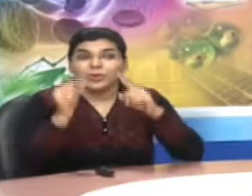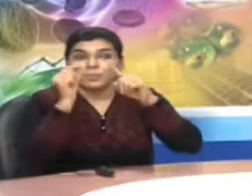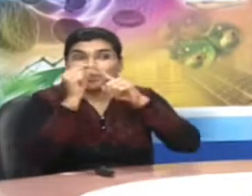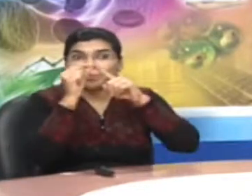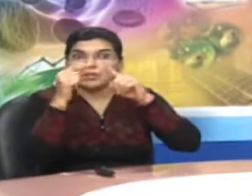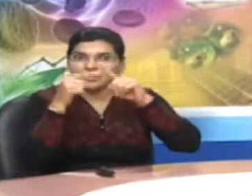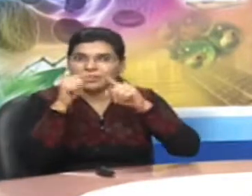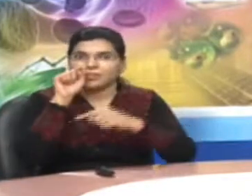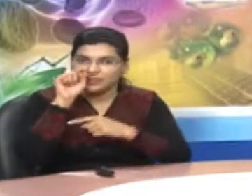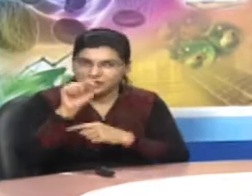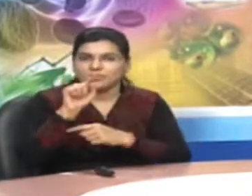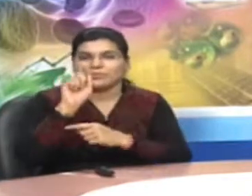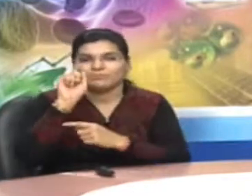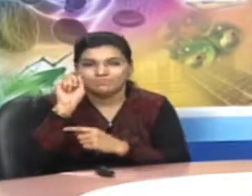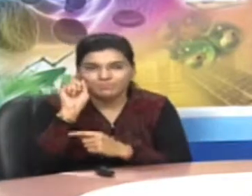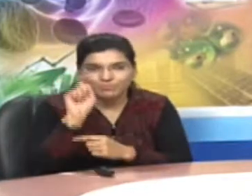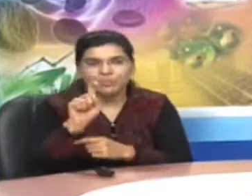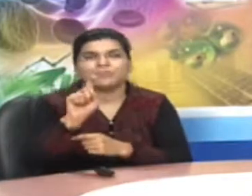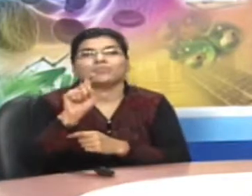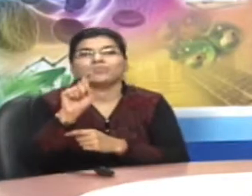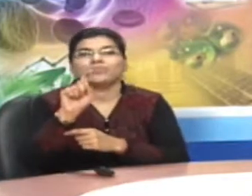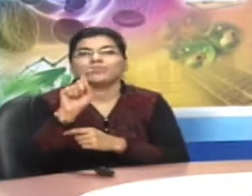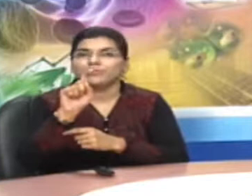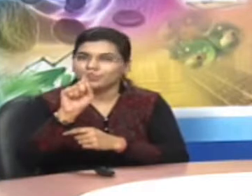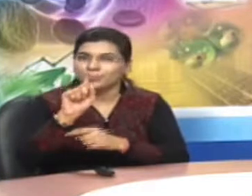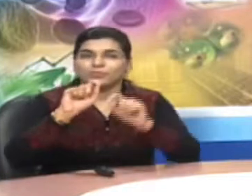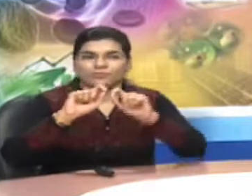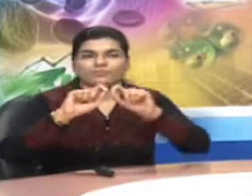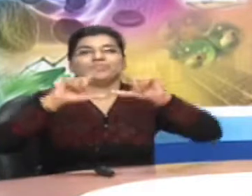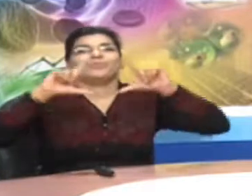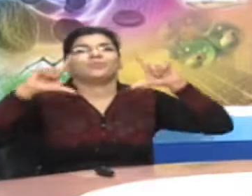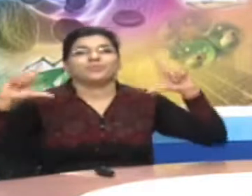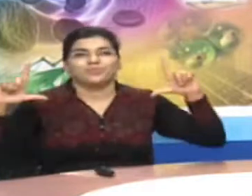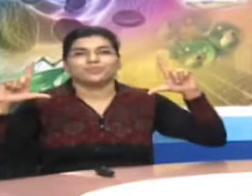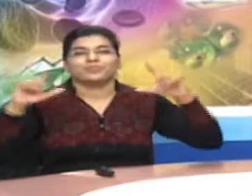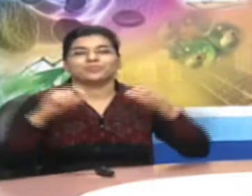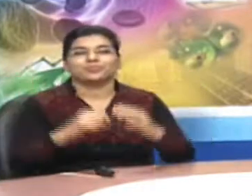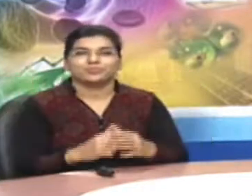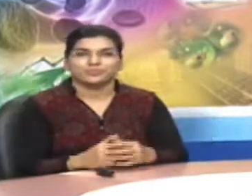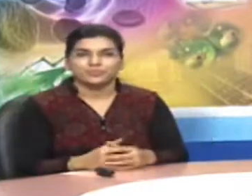find Microsoft PowerPoint and different